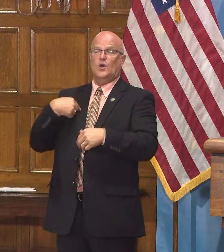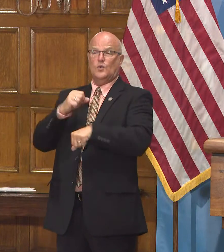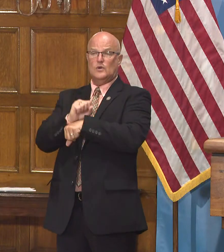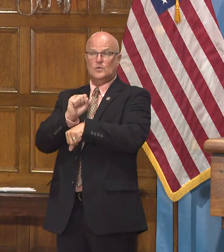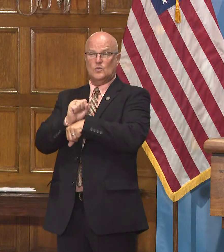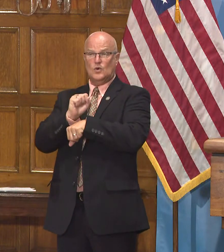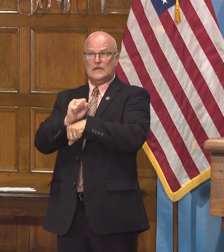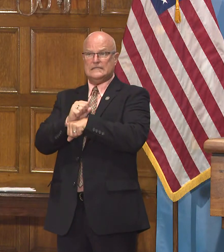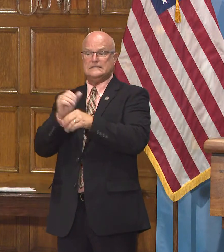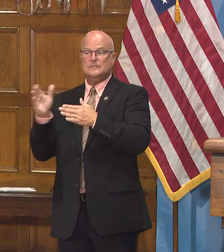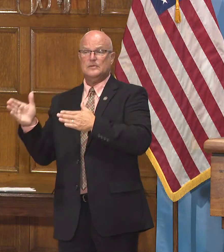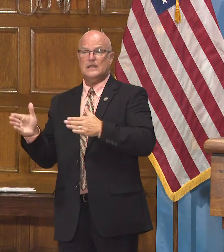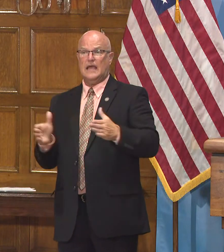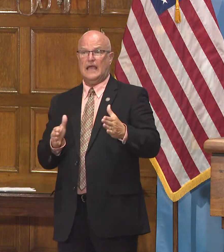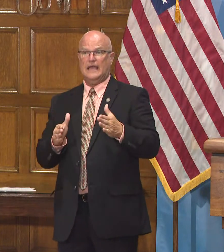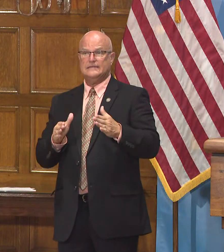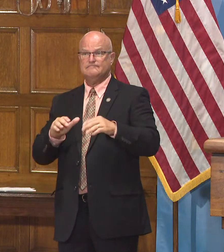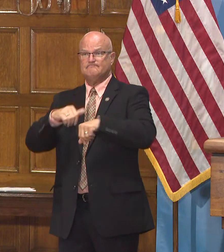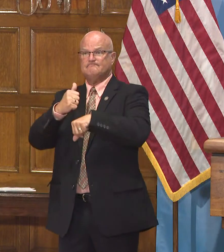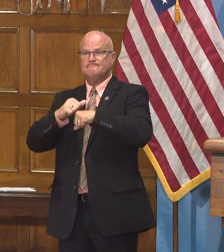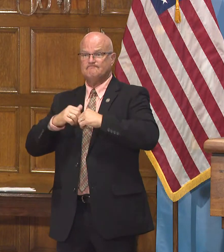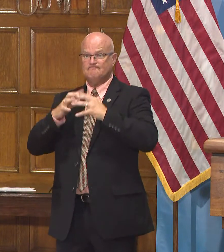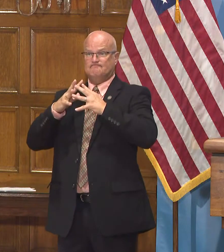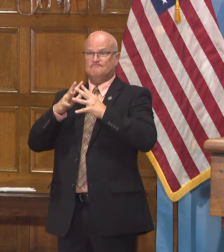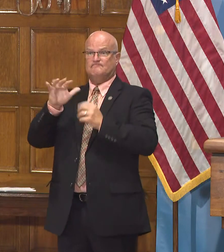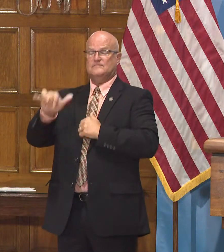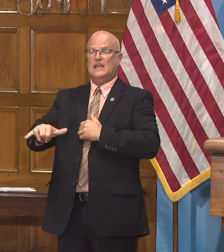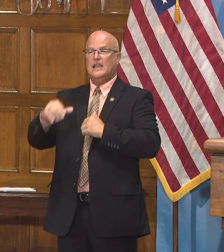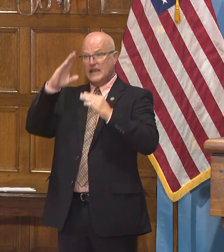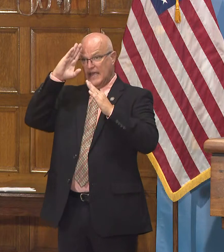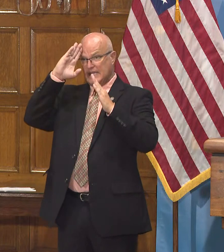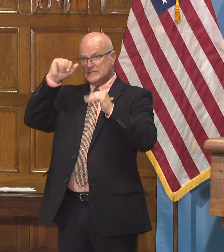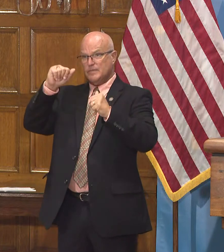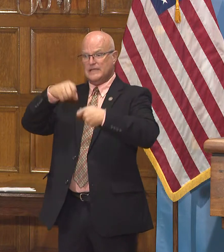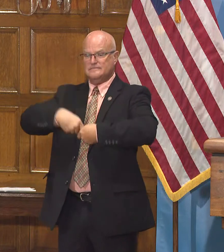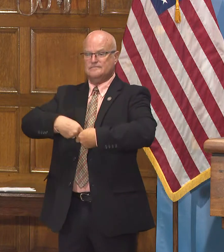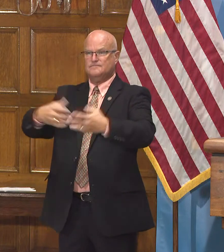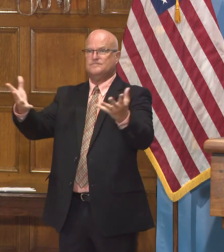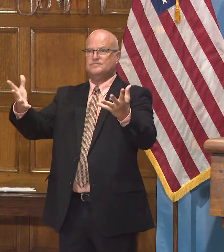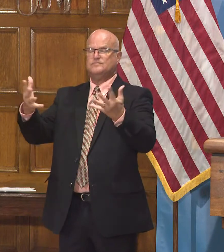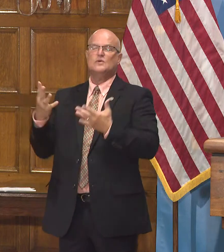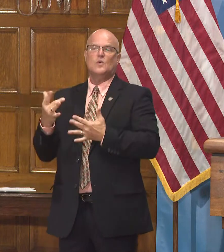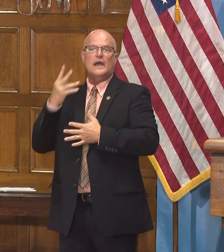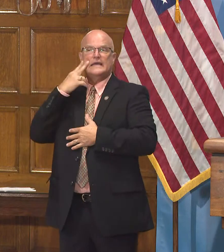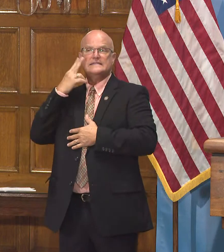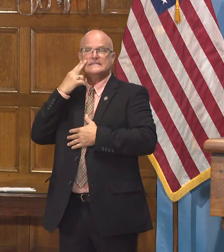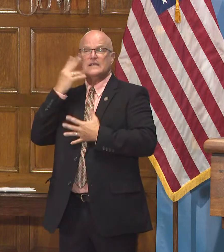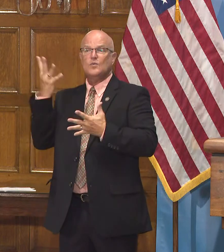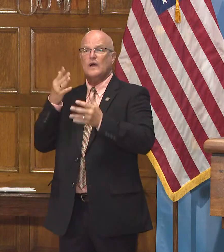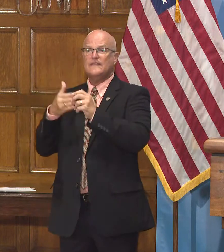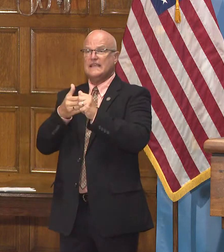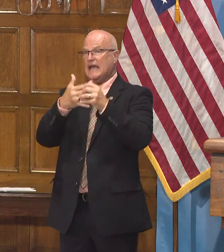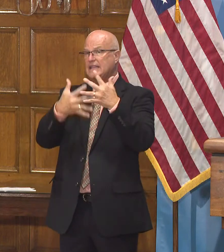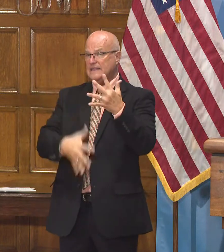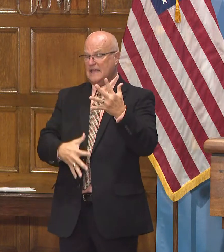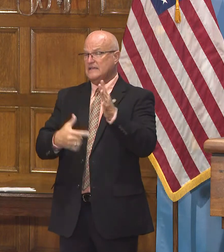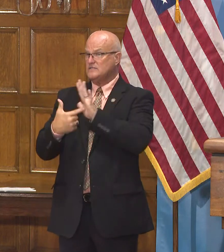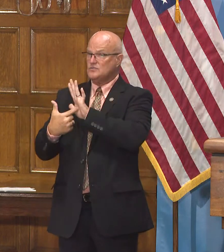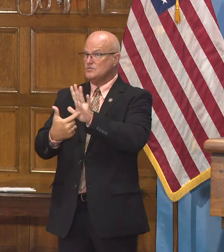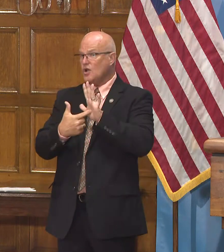very hard to plan for this. We expect that to be rolled out. We'll have to wait and see what the guidance is on